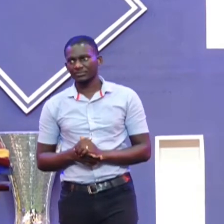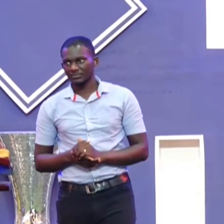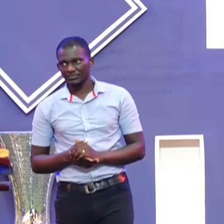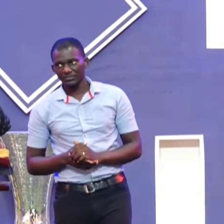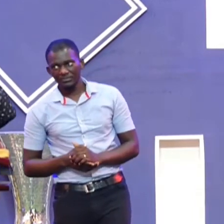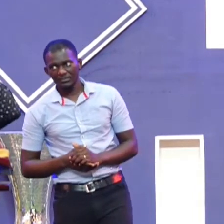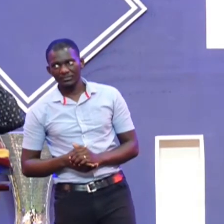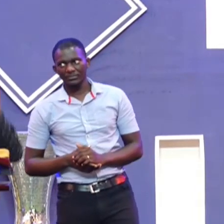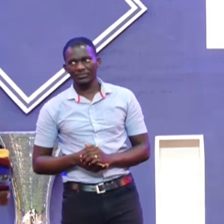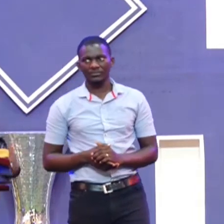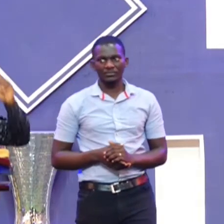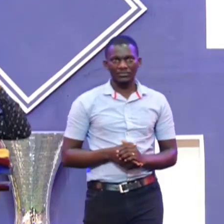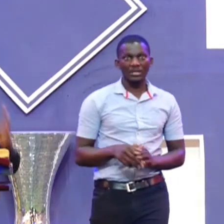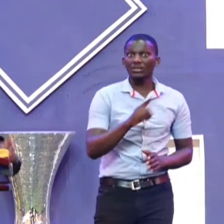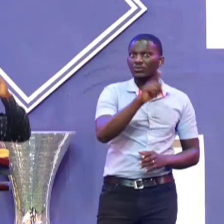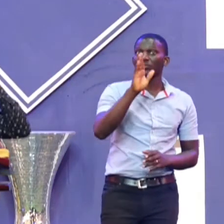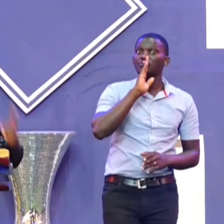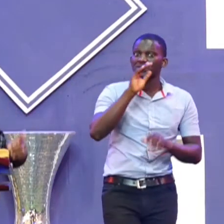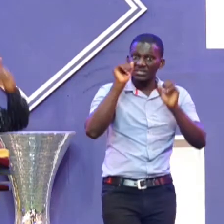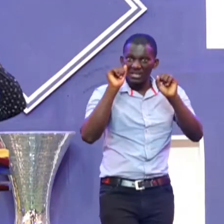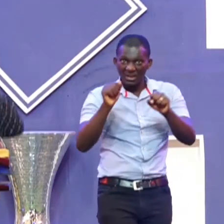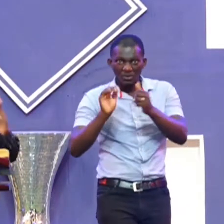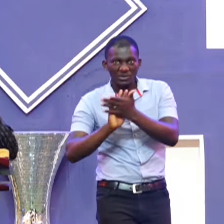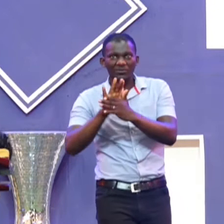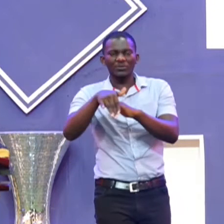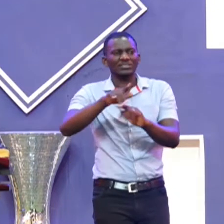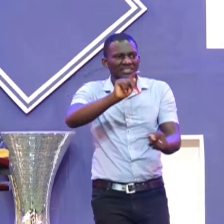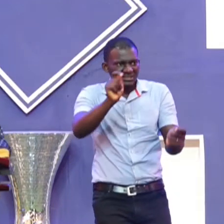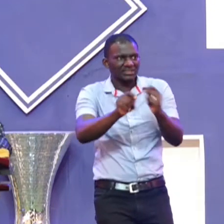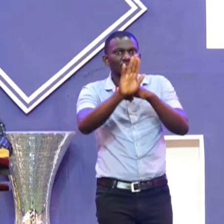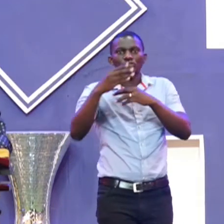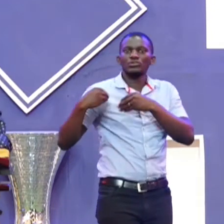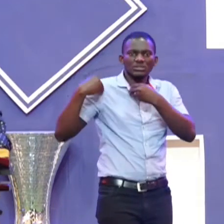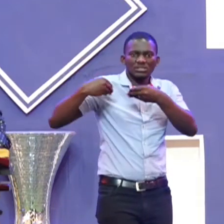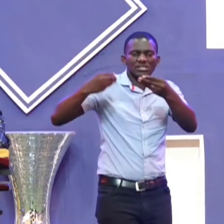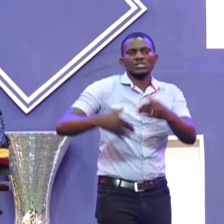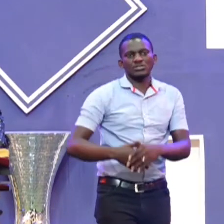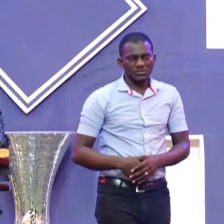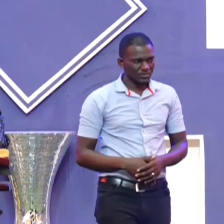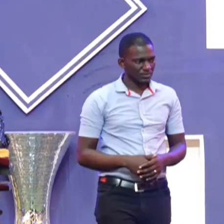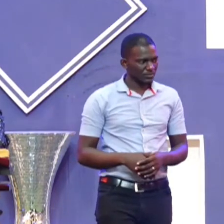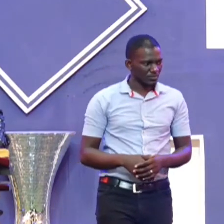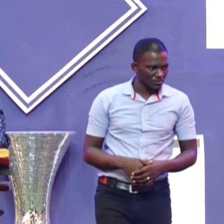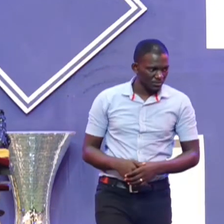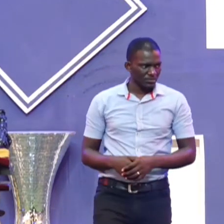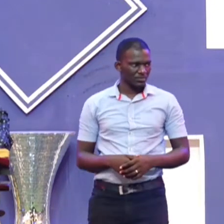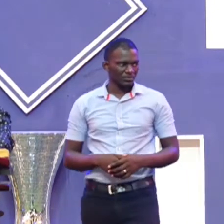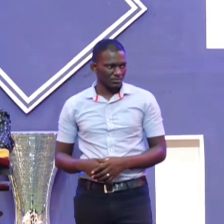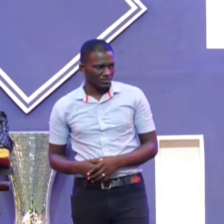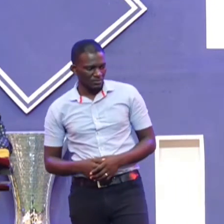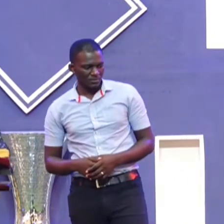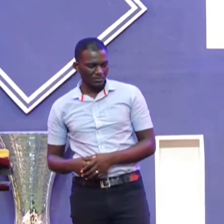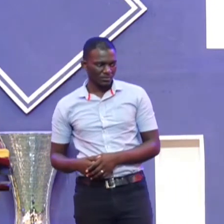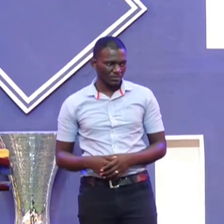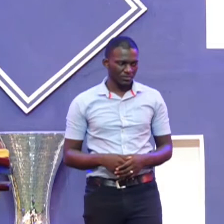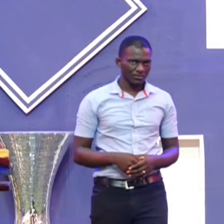be in his image and you'll be able to impact to influence and impact your generation eroja kubera ngo sobolera dalo kubera ngo mulembe